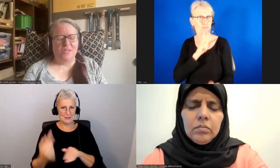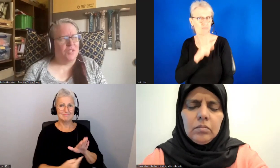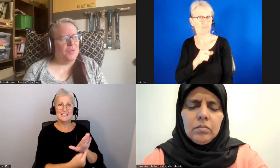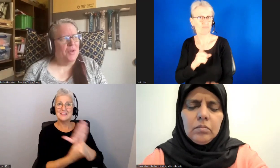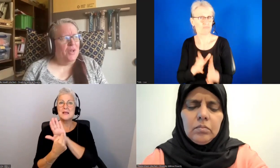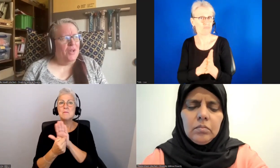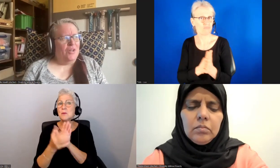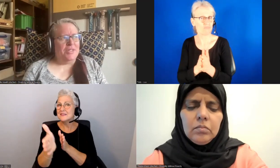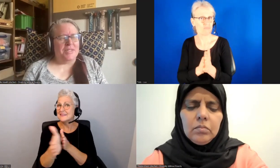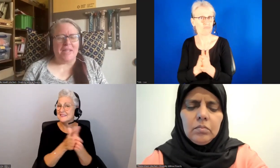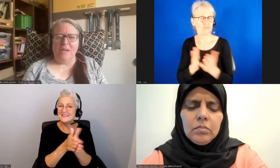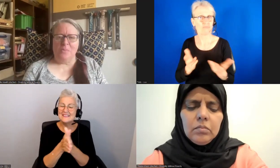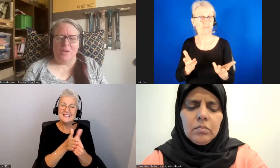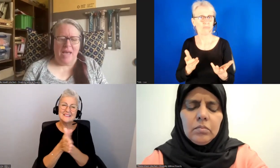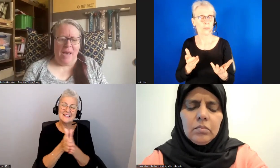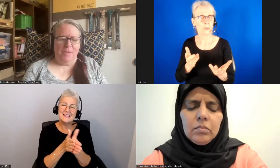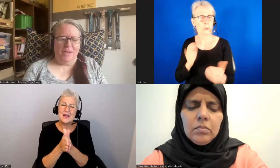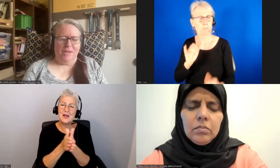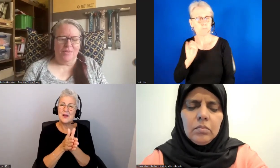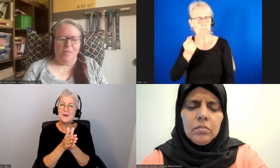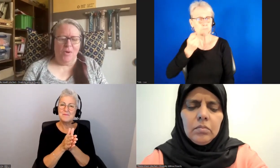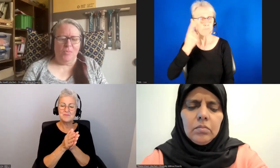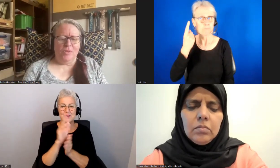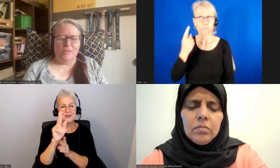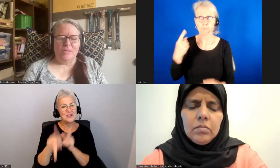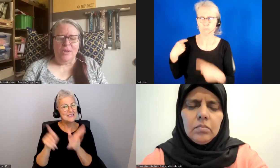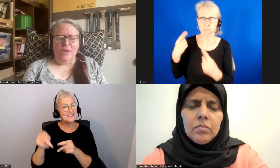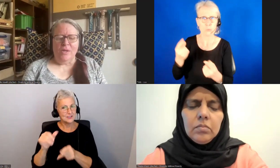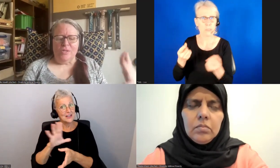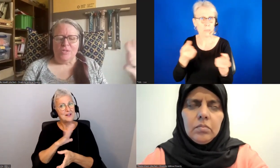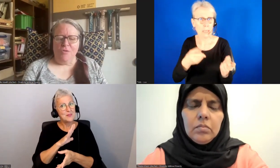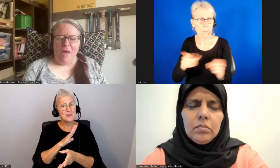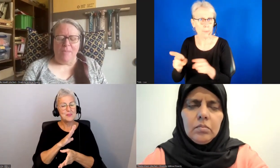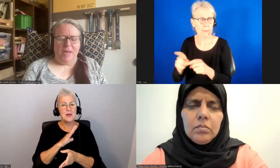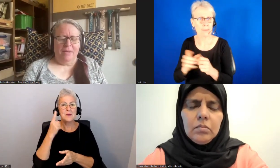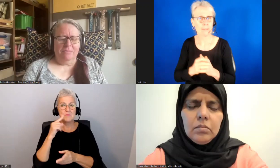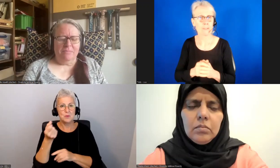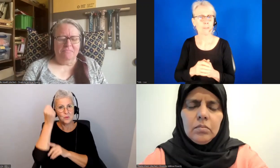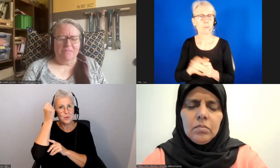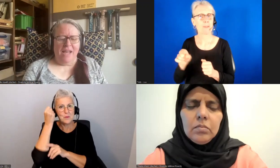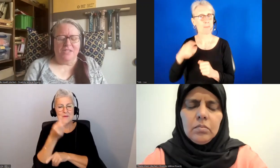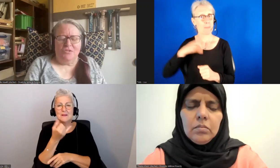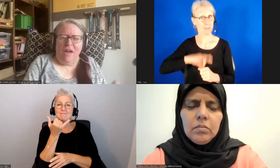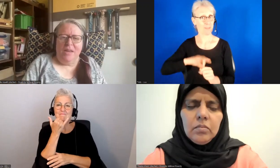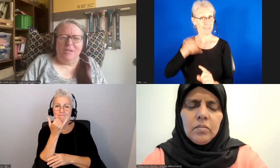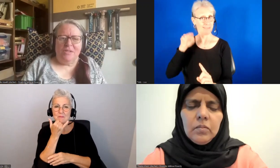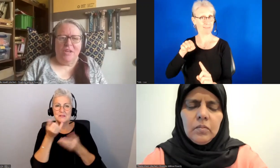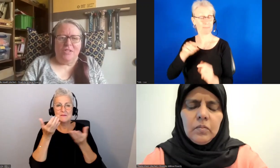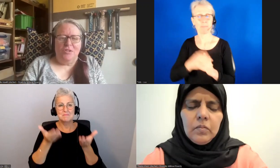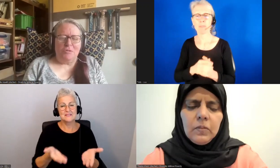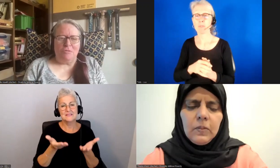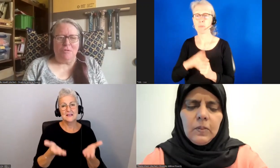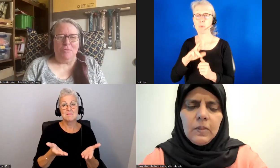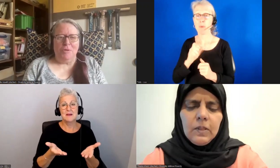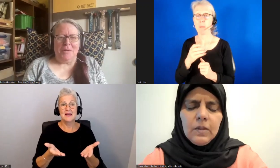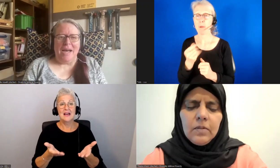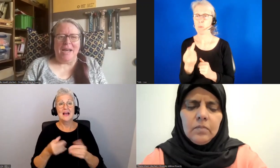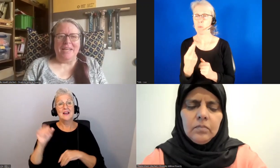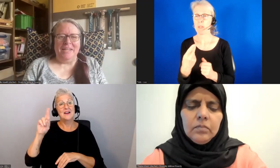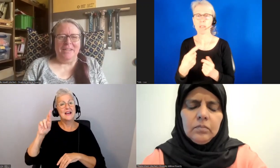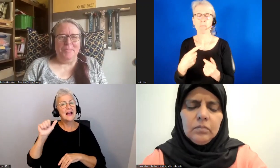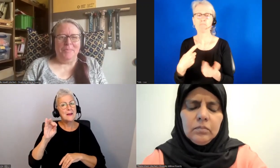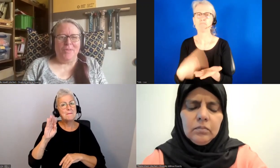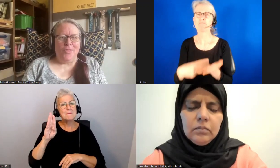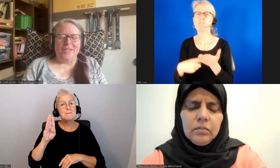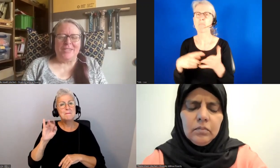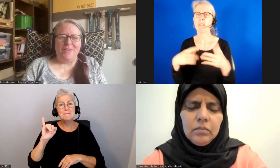in trying to understand what's happening at the moment. So, Rabia, let's try and talk through, you and